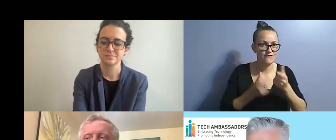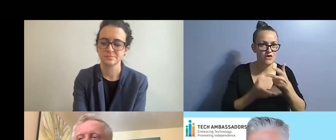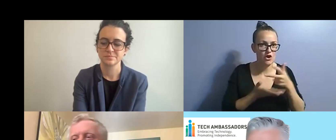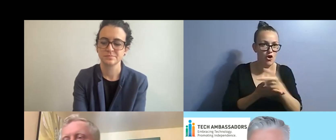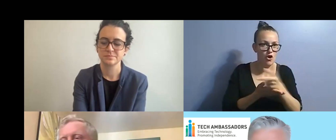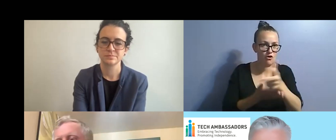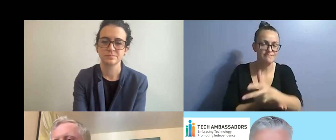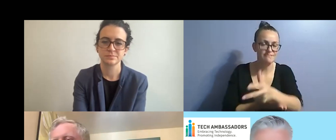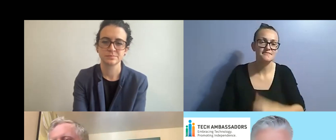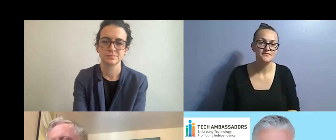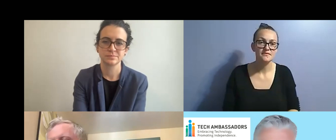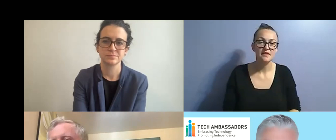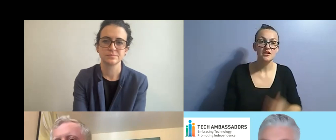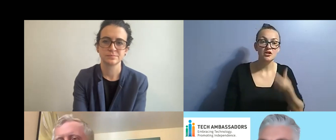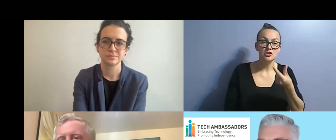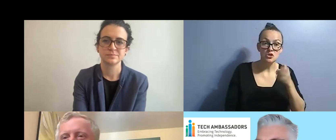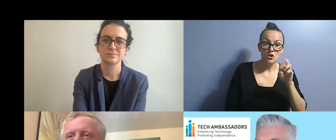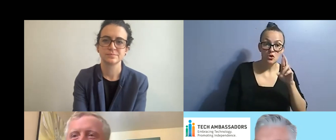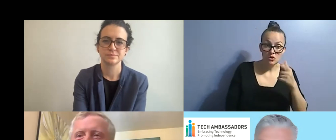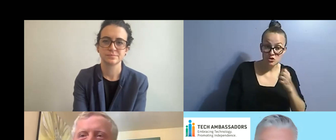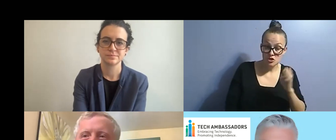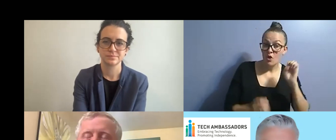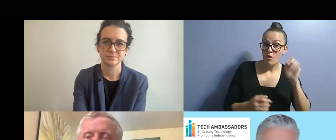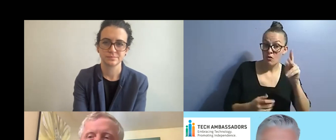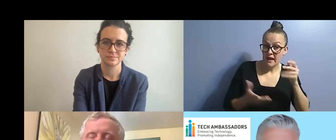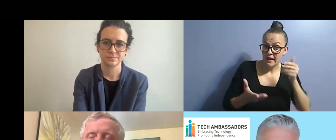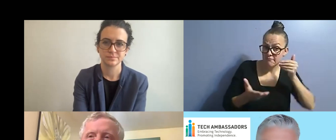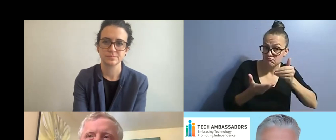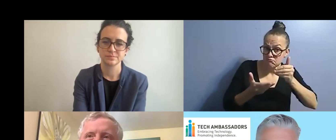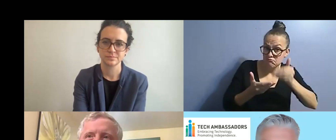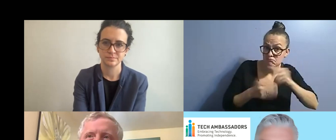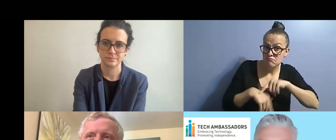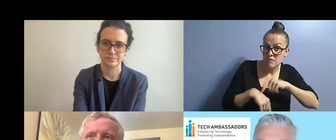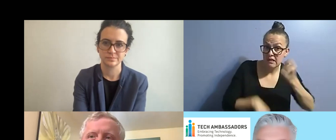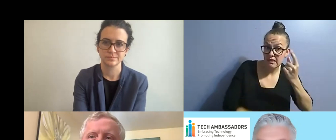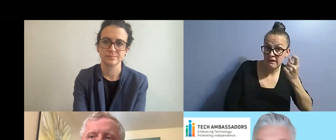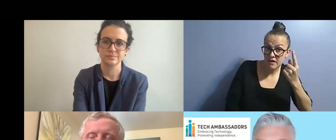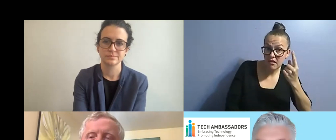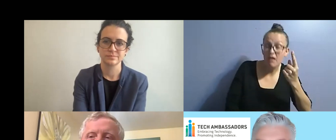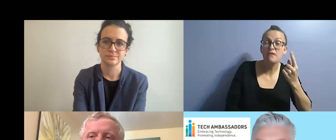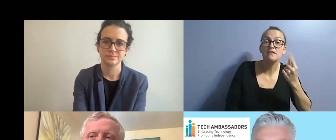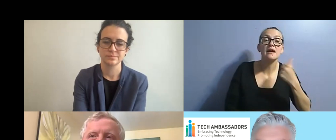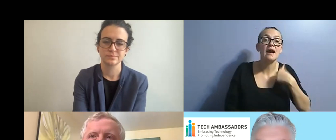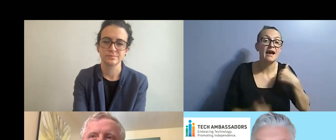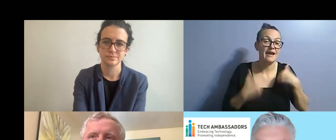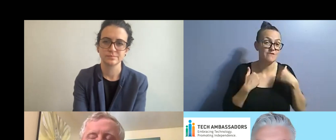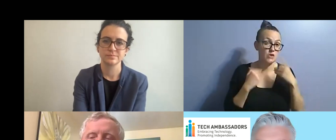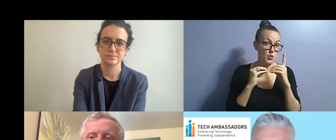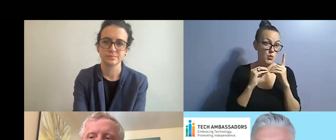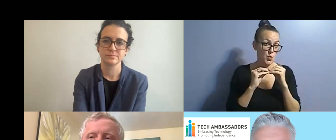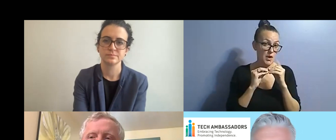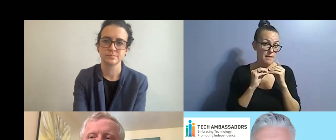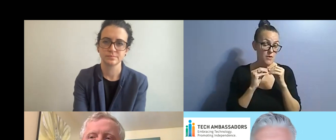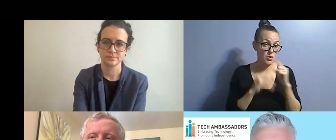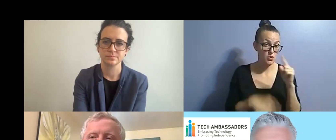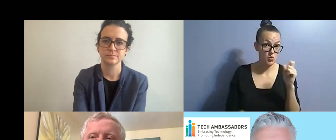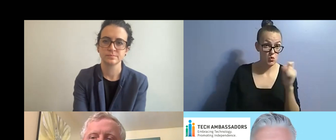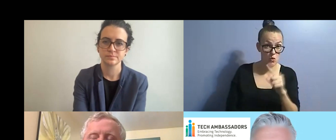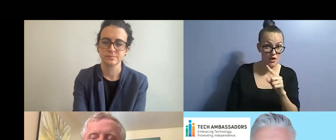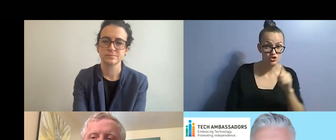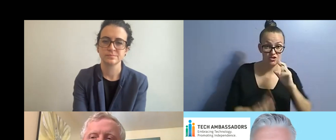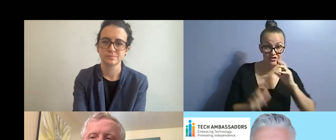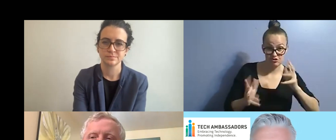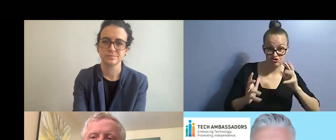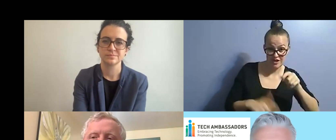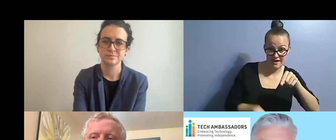Well, we're just about to 11 o'clock here. I do have one more Q&A in the chat here. It